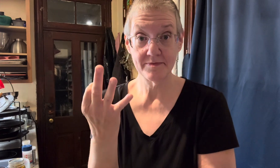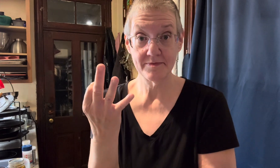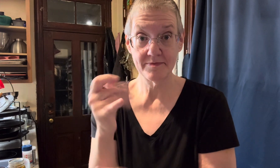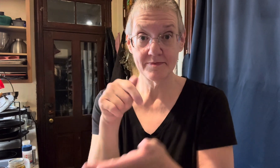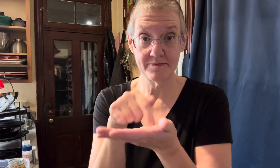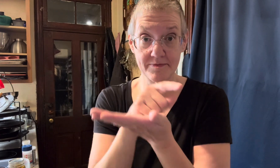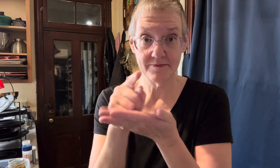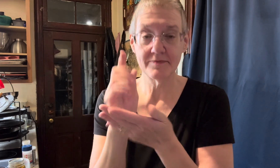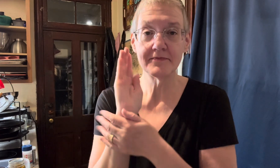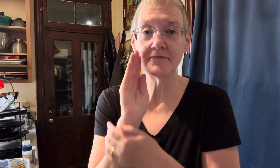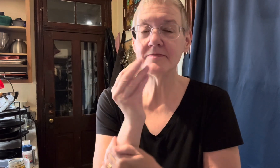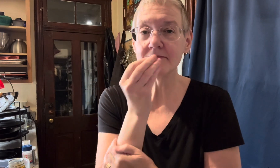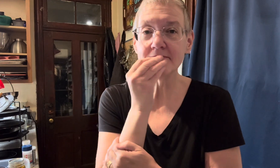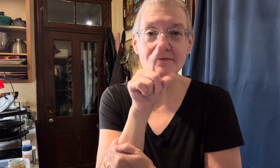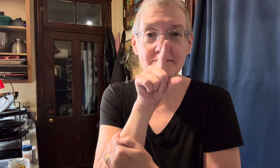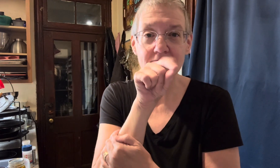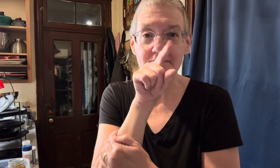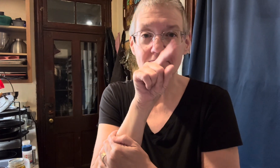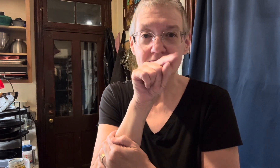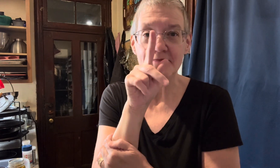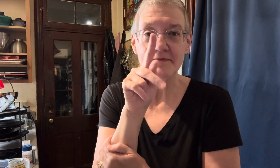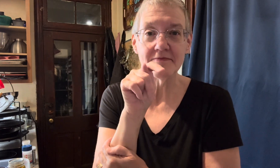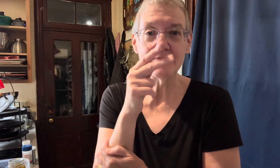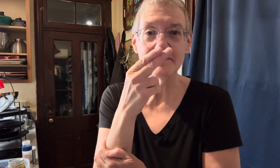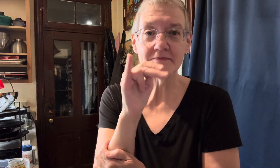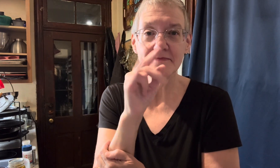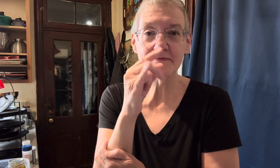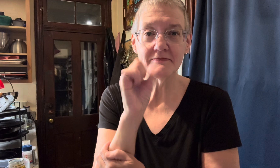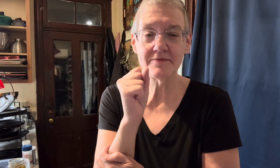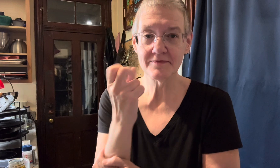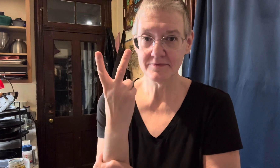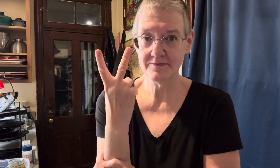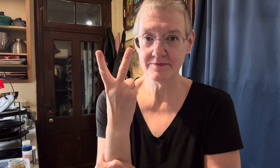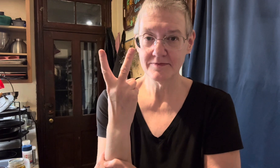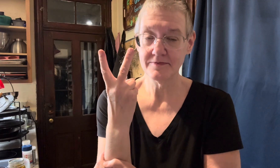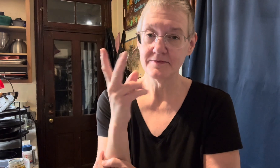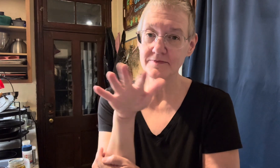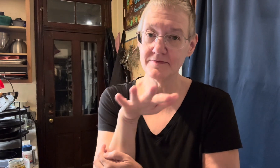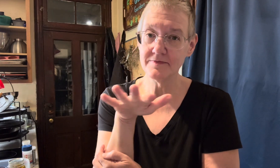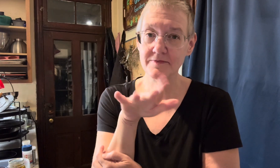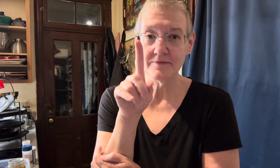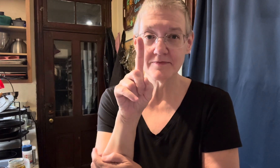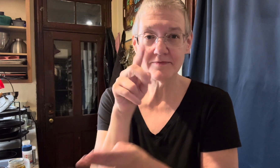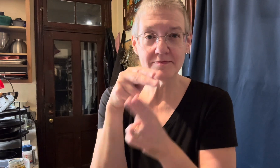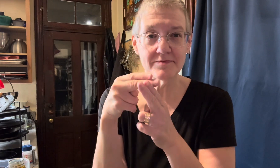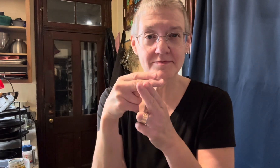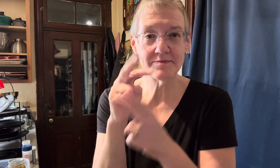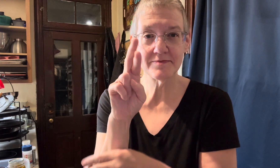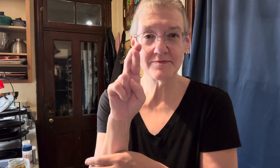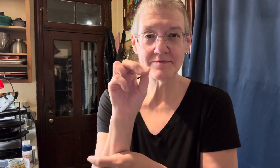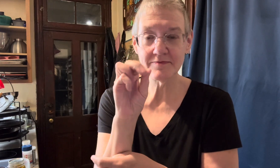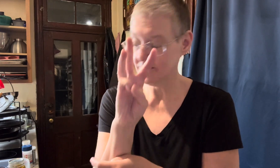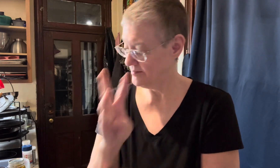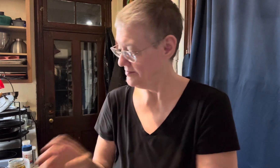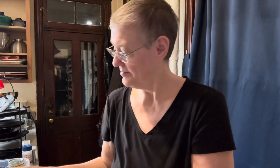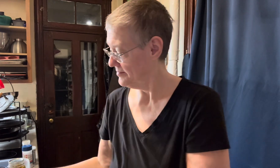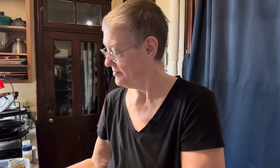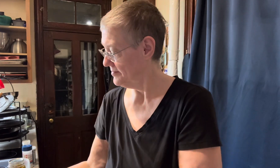Monday through Friday this week, I will be eating chicken thighs. 2 thighs, which is about a pound